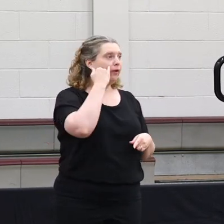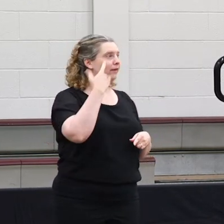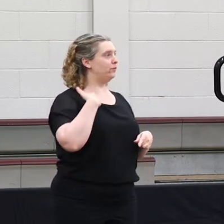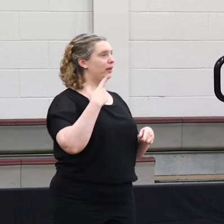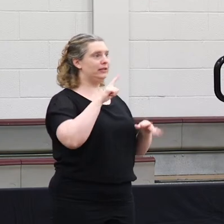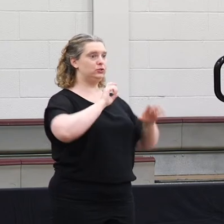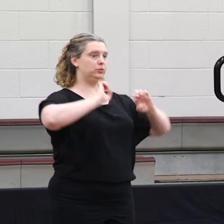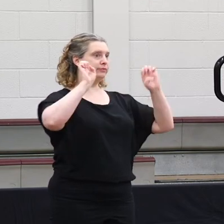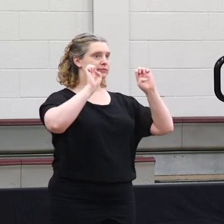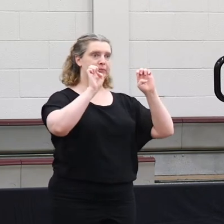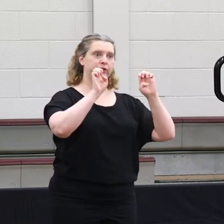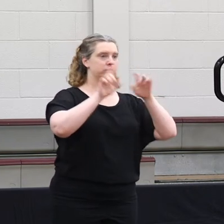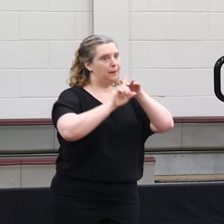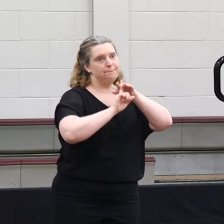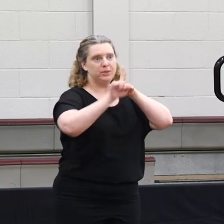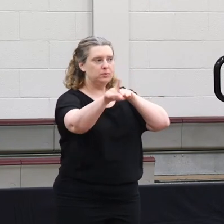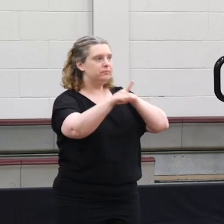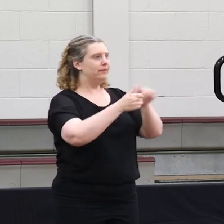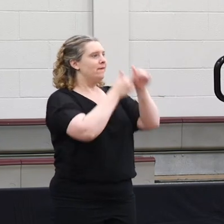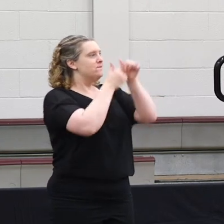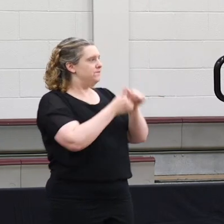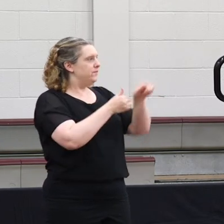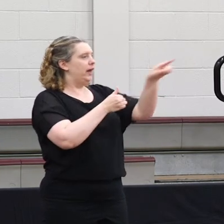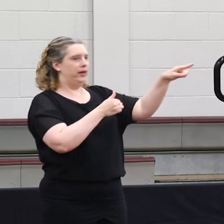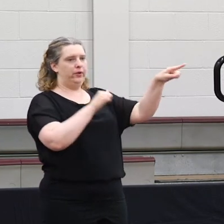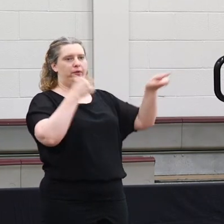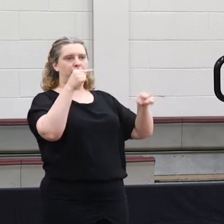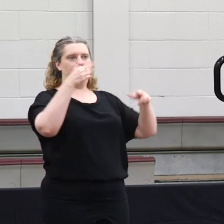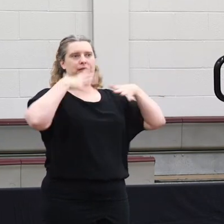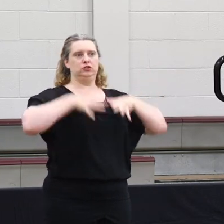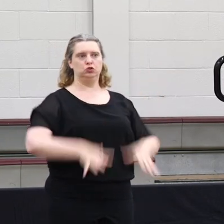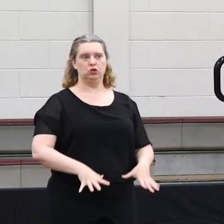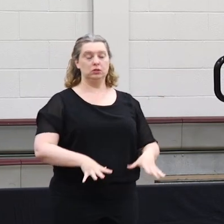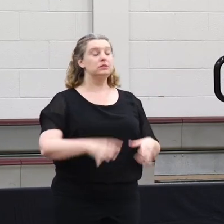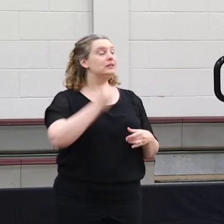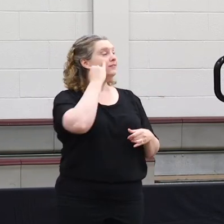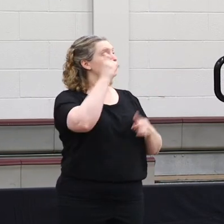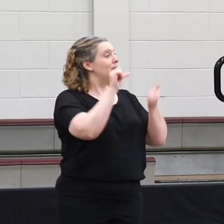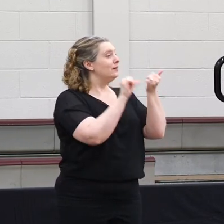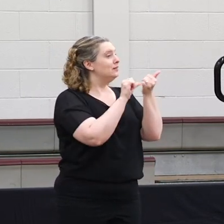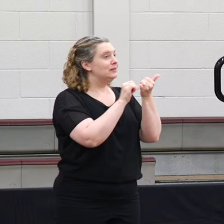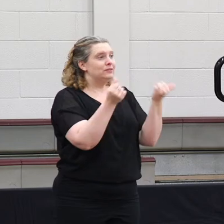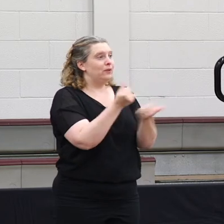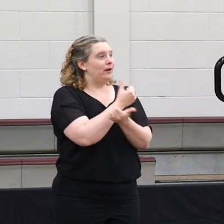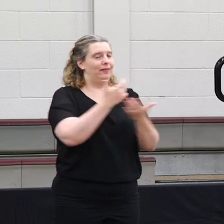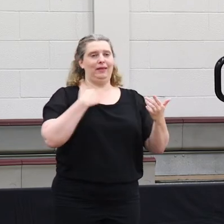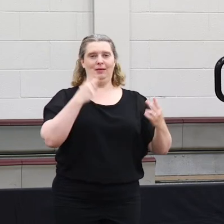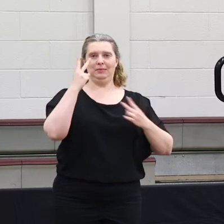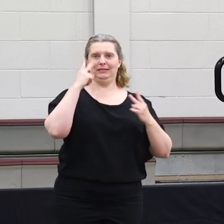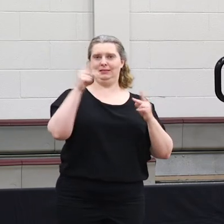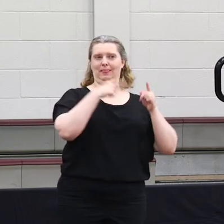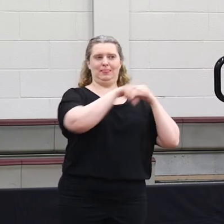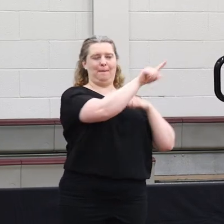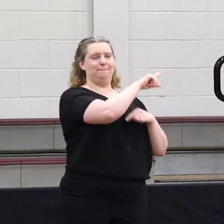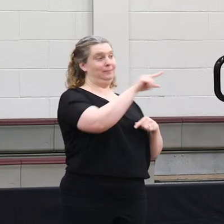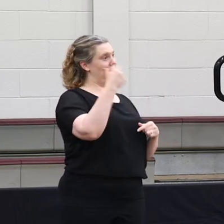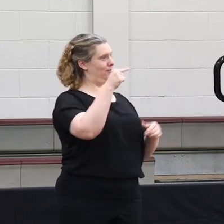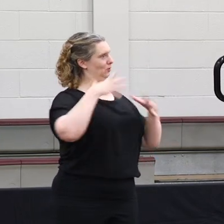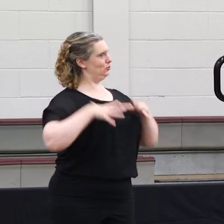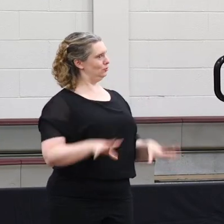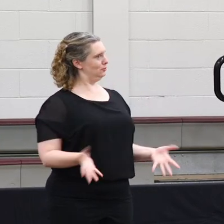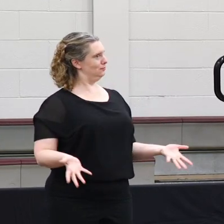to leave the building for some reason, please follow the ushers' directions. And if you need any assistance at all, please see an usher. They have green